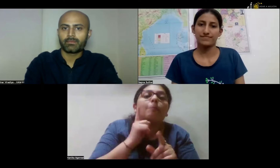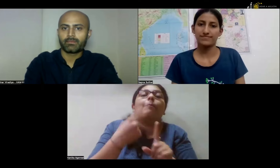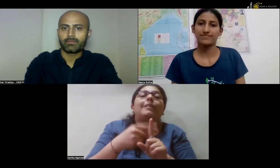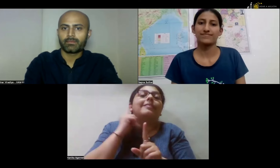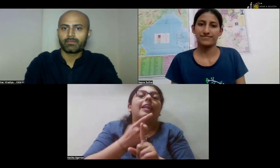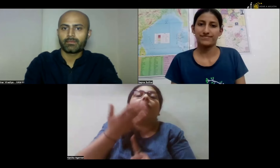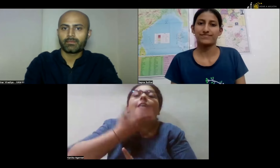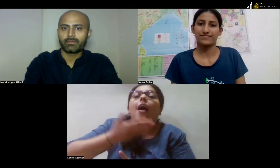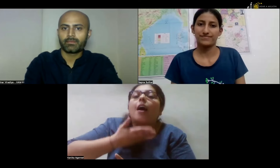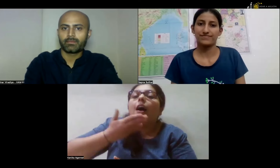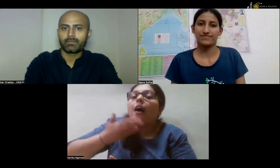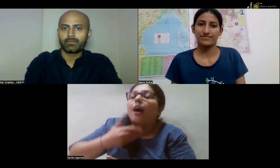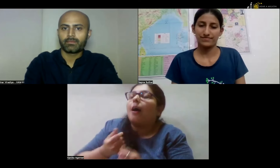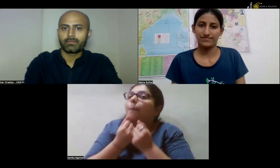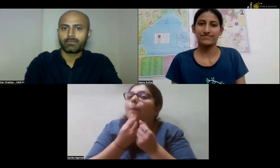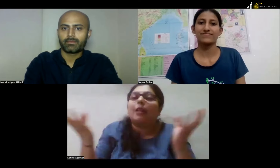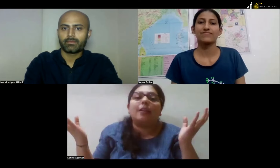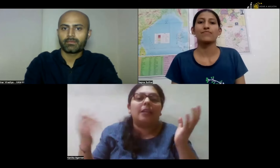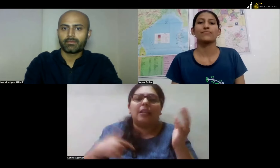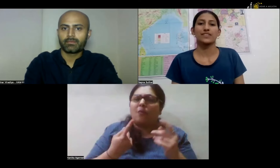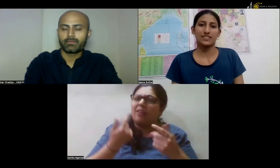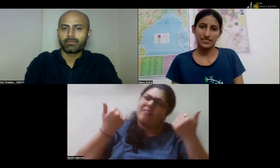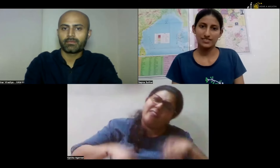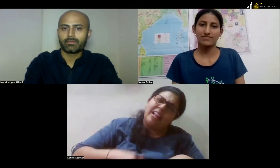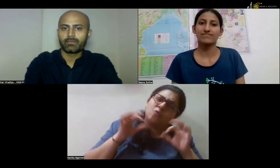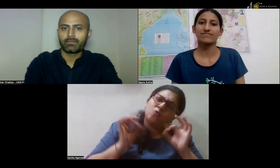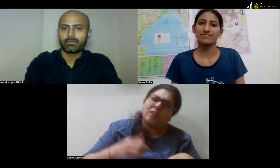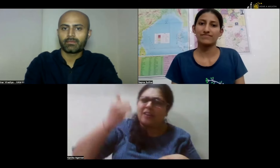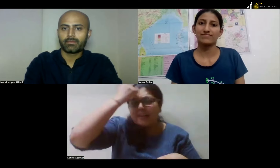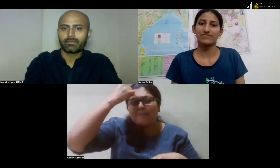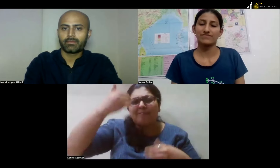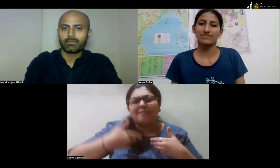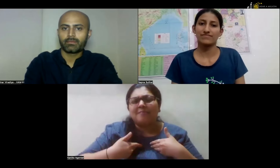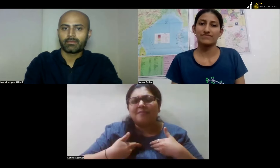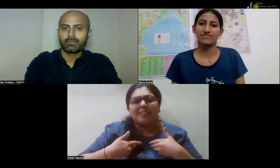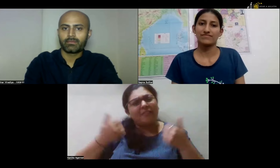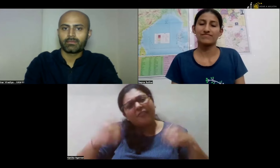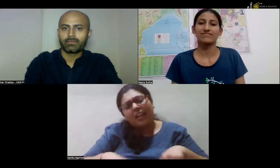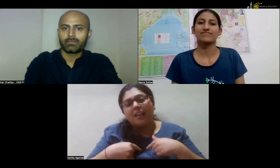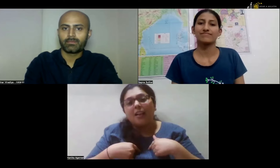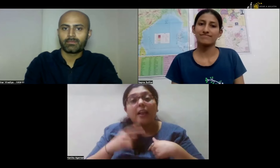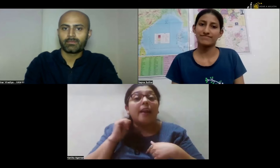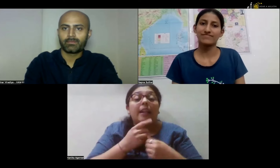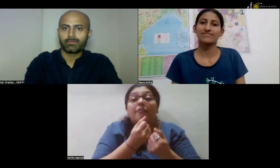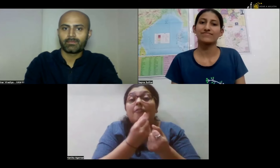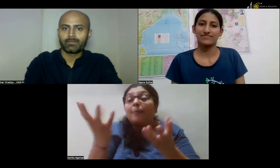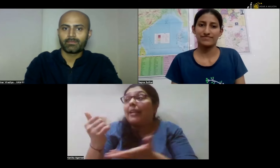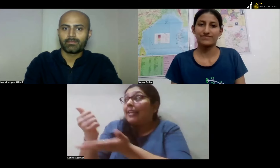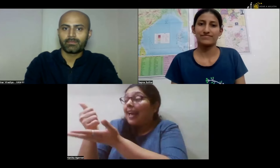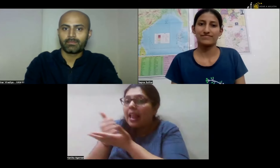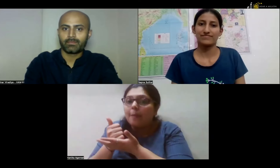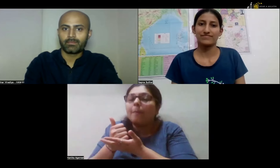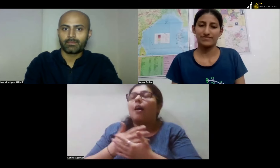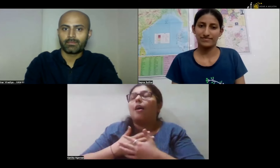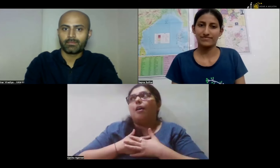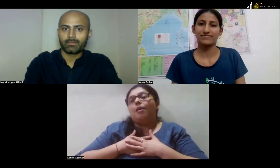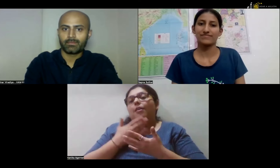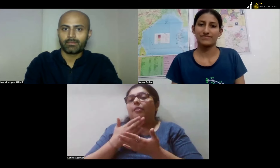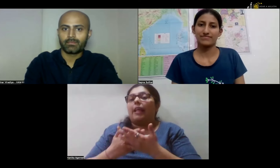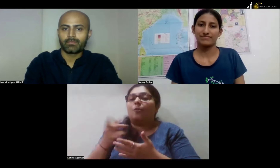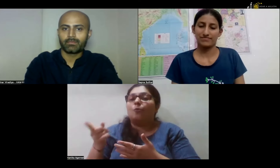I myself was motivated. And there were many deaf people who advised, who, talked to